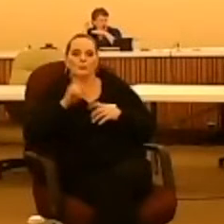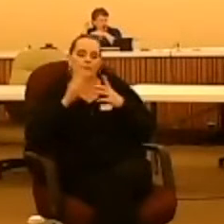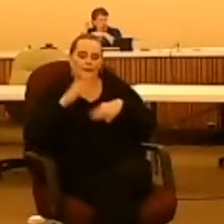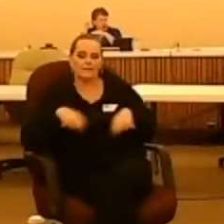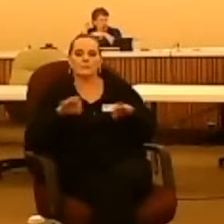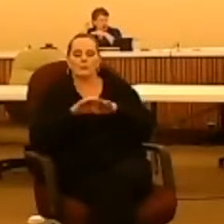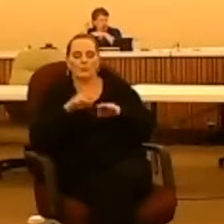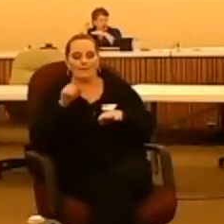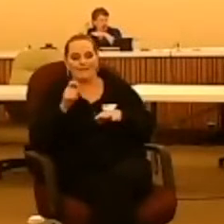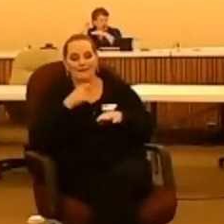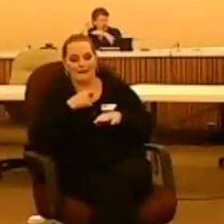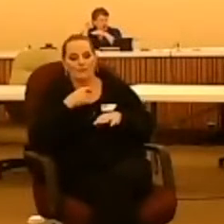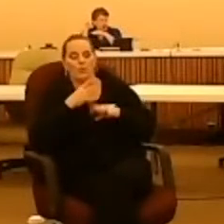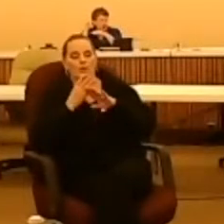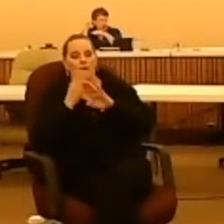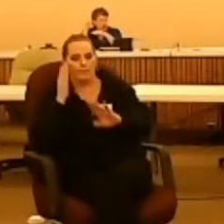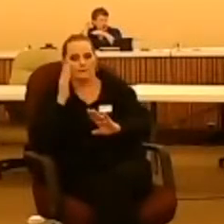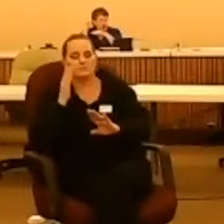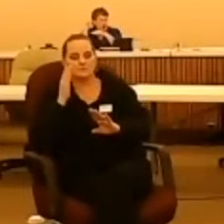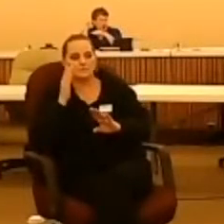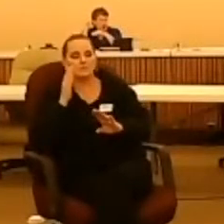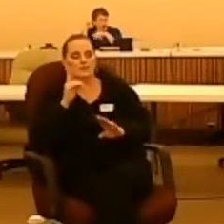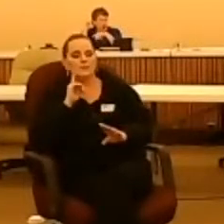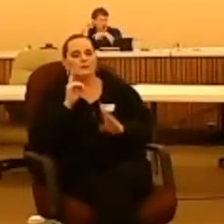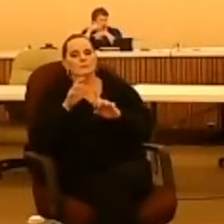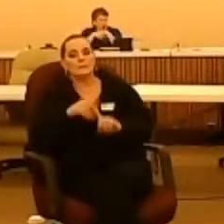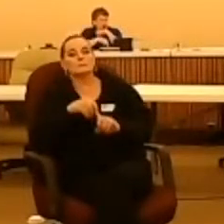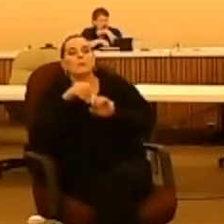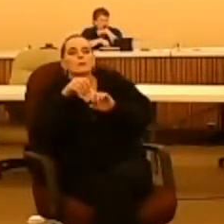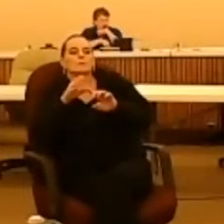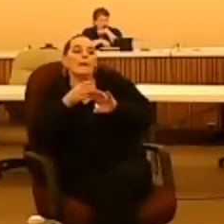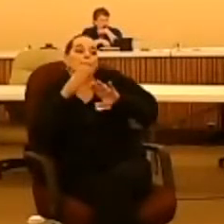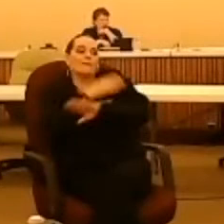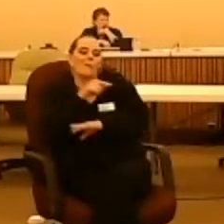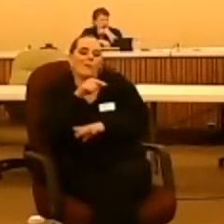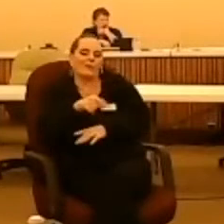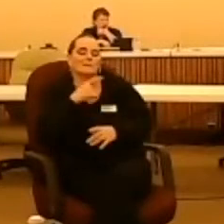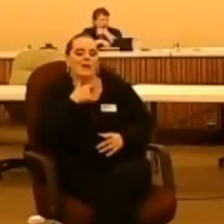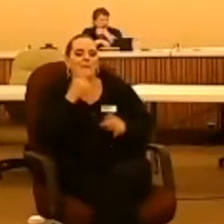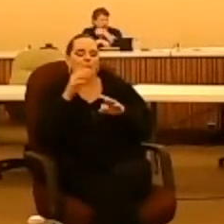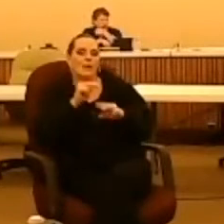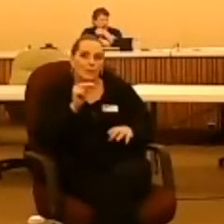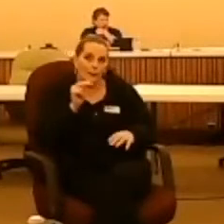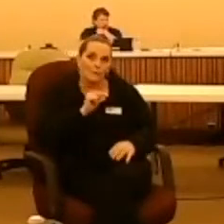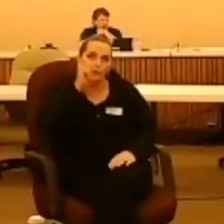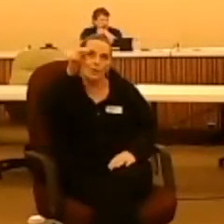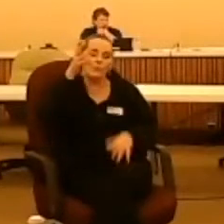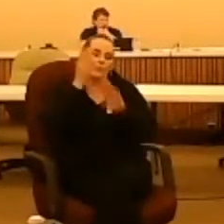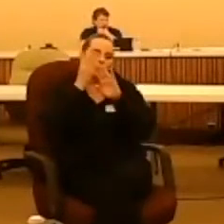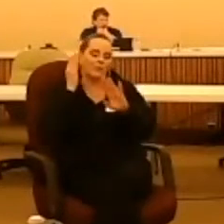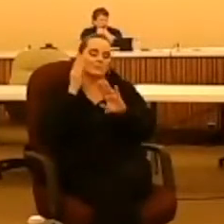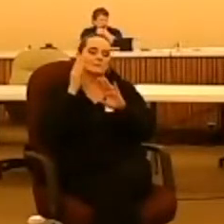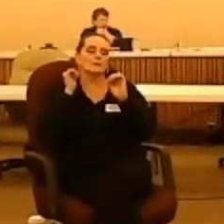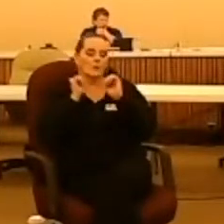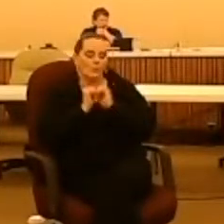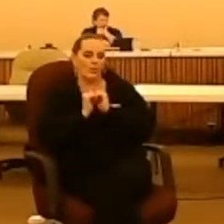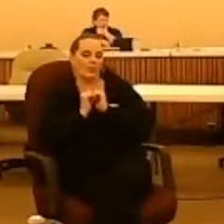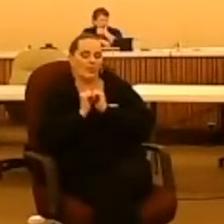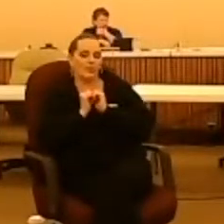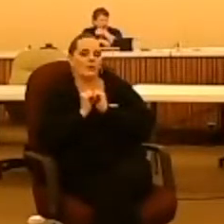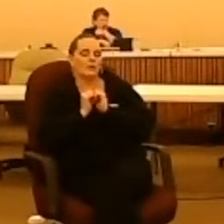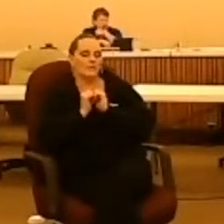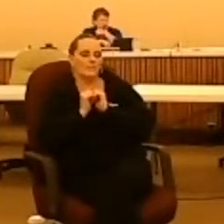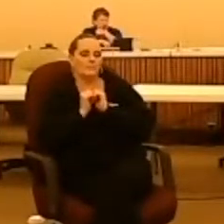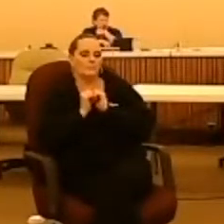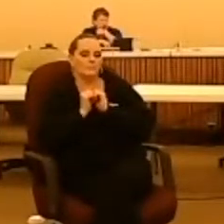that one have a shuttle, especially. Prior to this having the northern shuttle with the